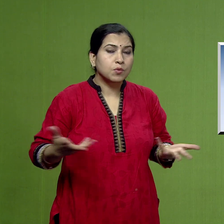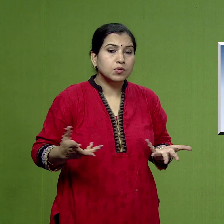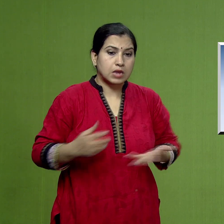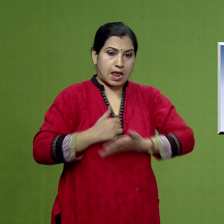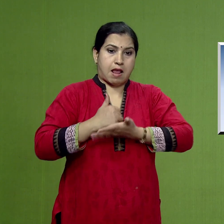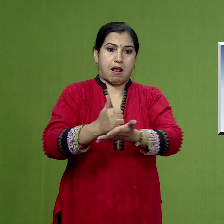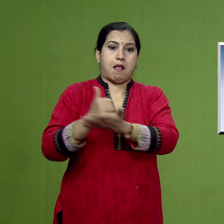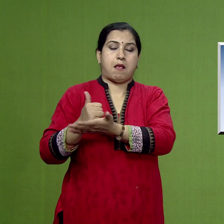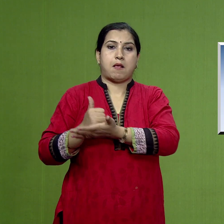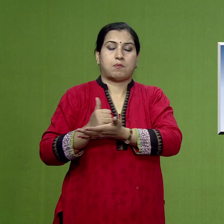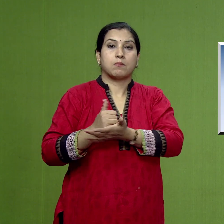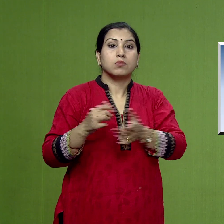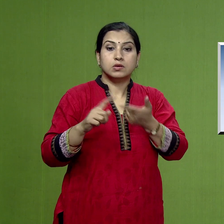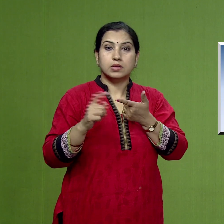the economic context.